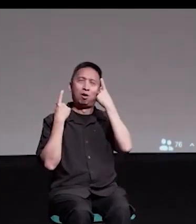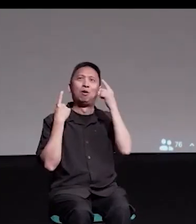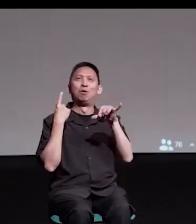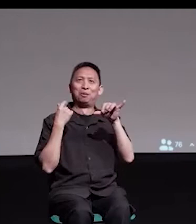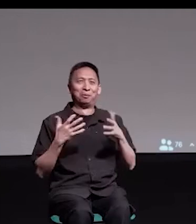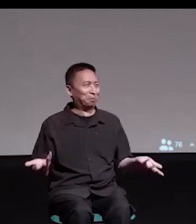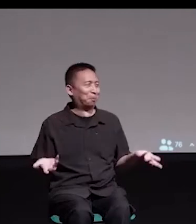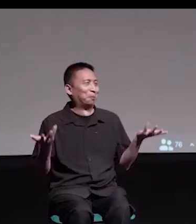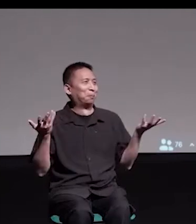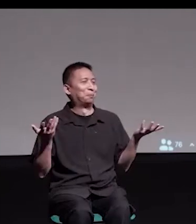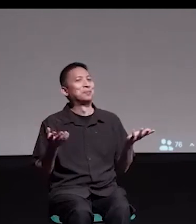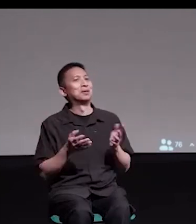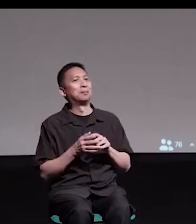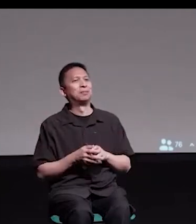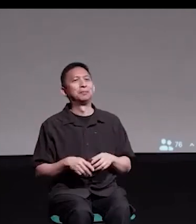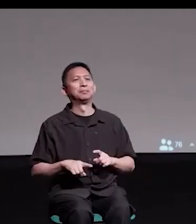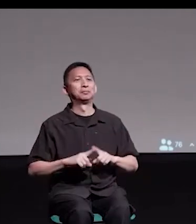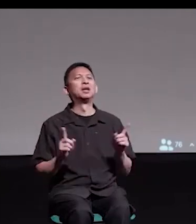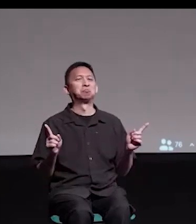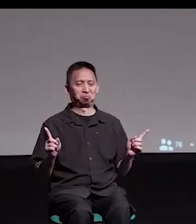I think of it as a way to,